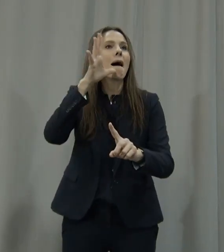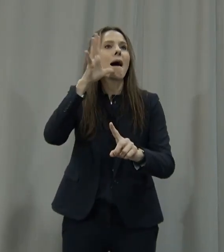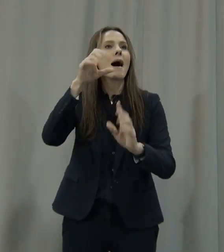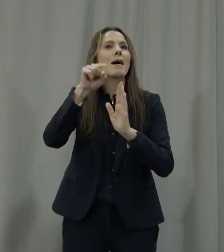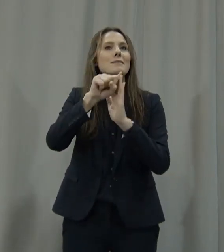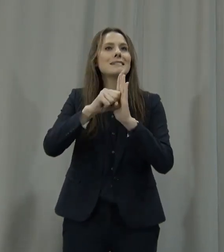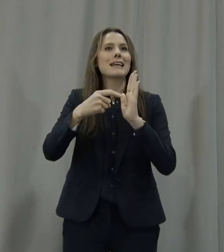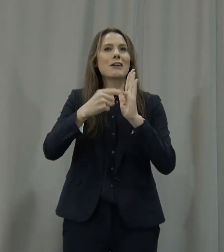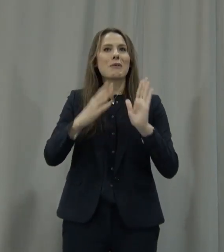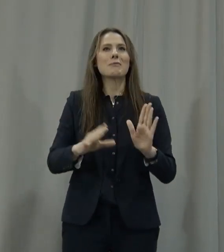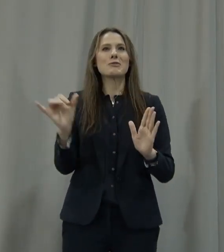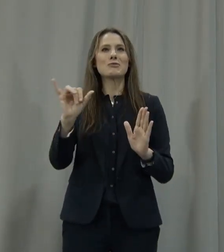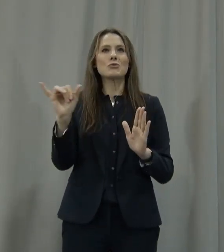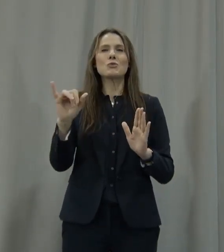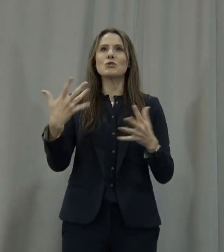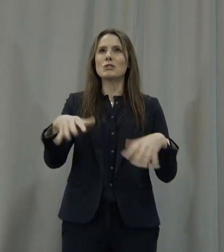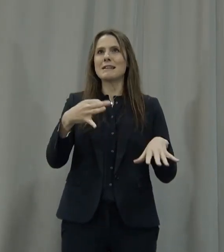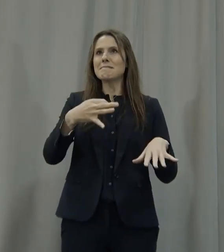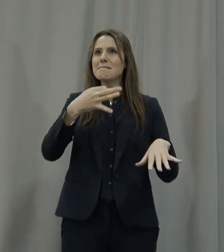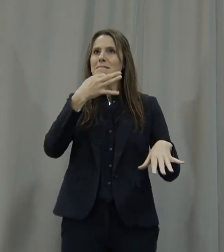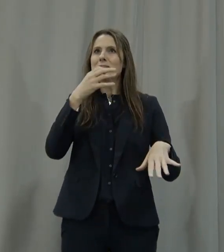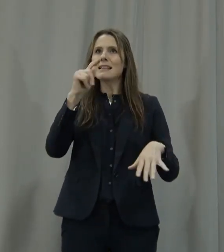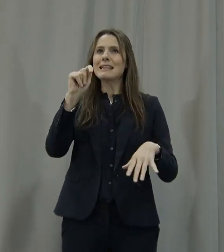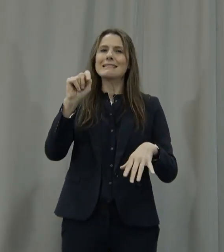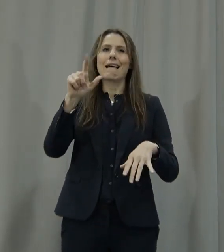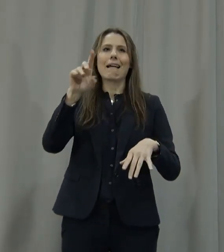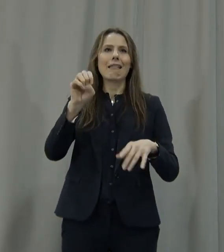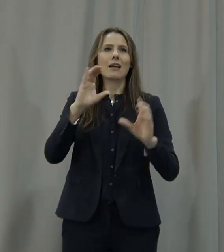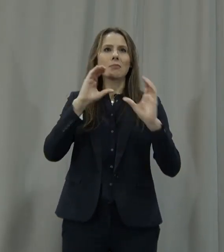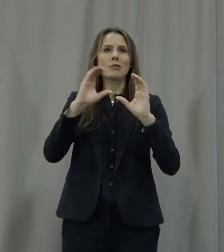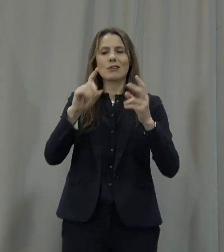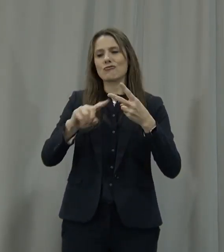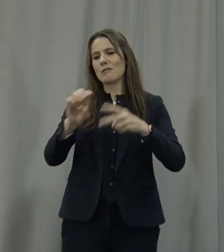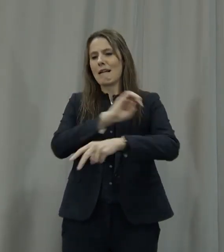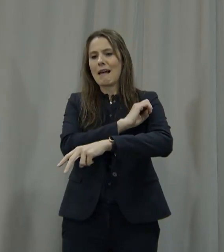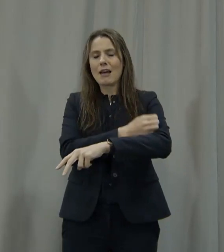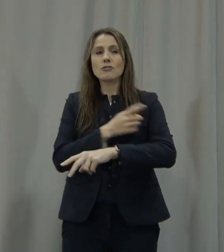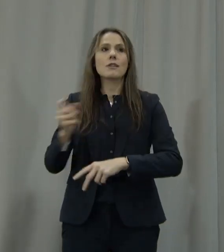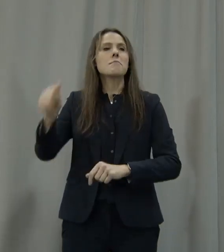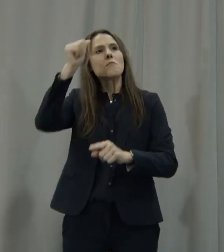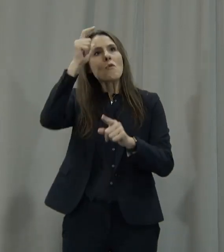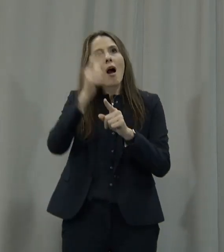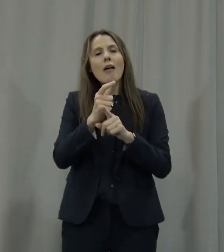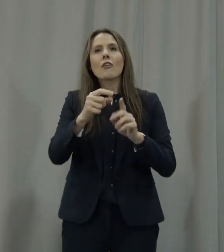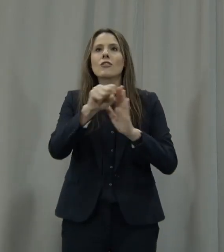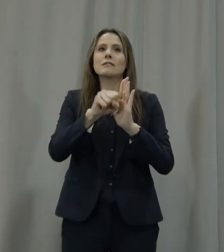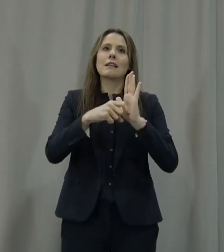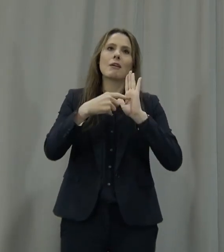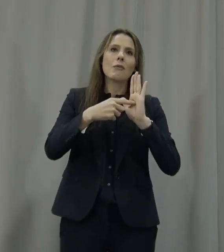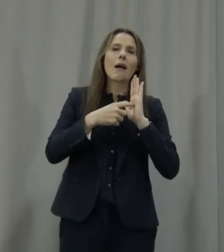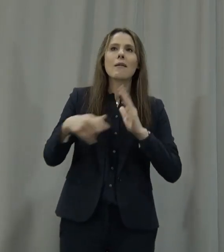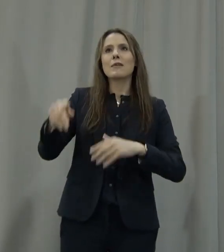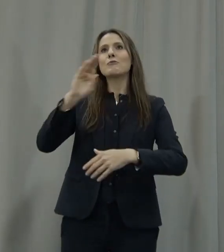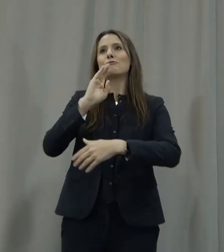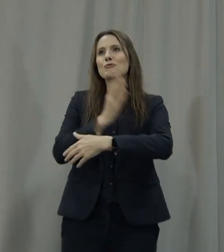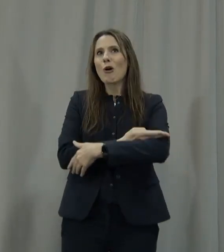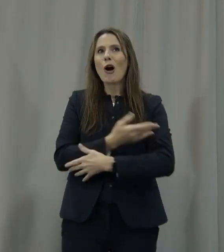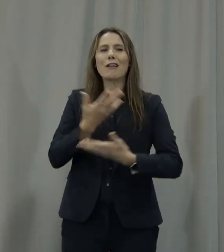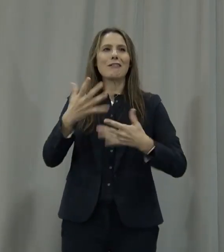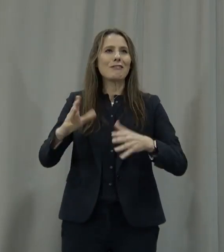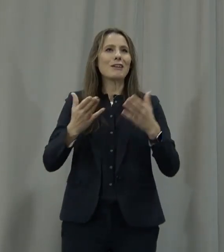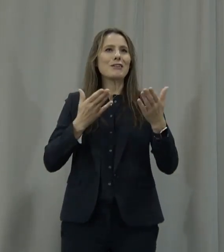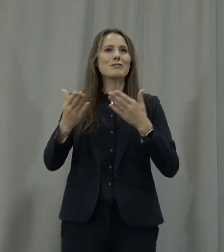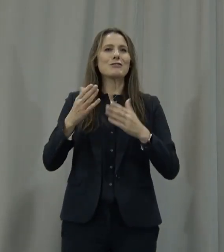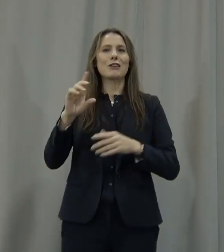She was an expert in telecommunications and energy. His brother served as a state rep. His daughter served on